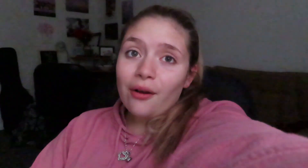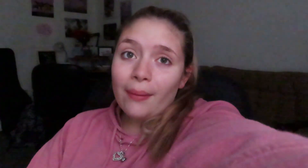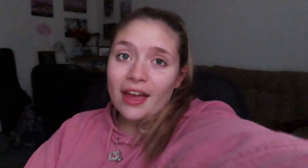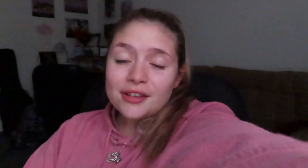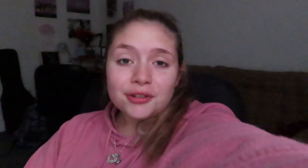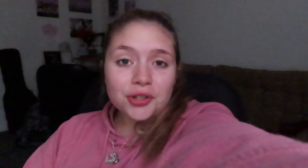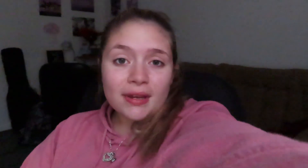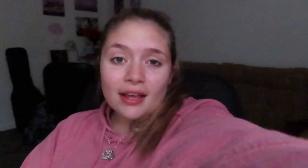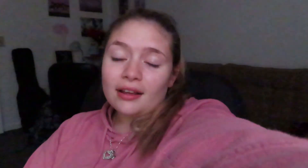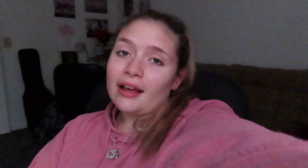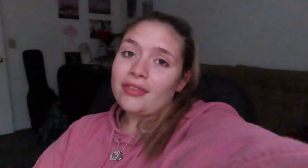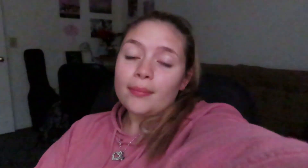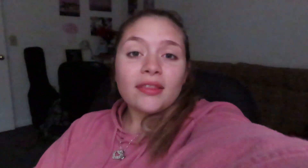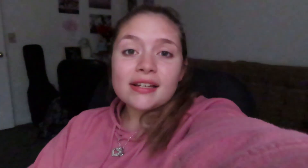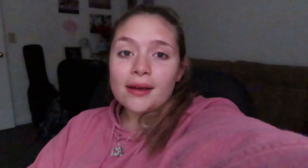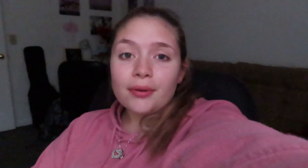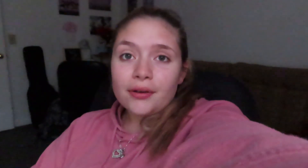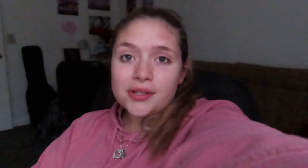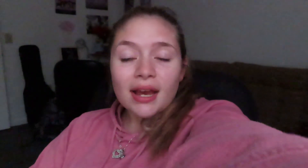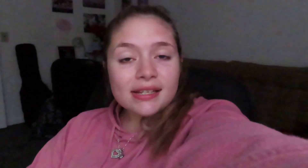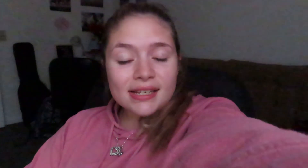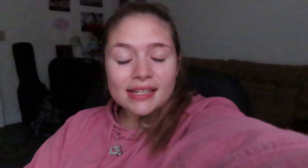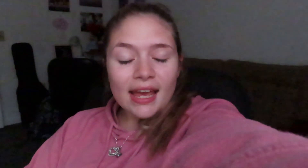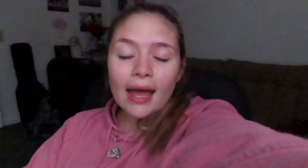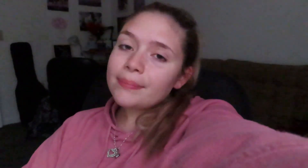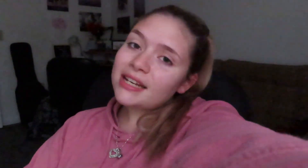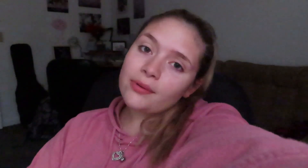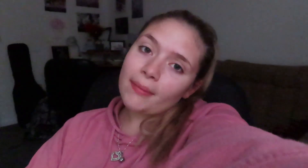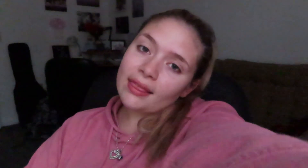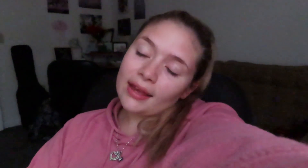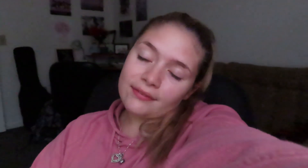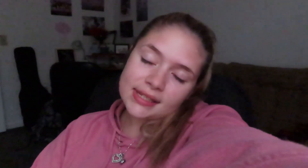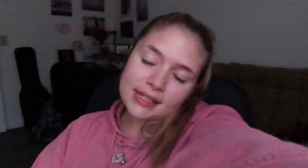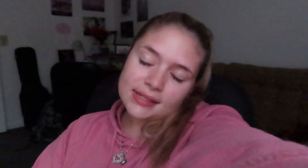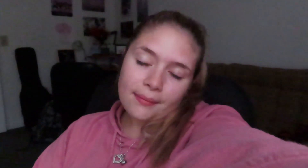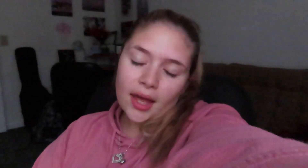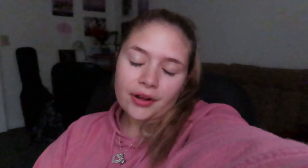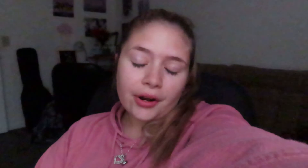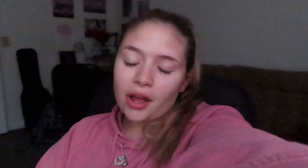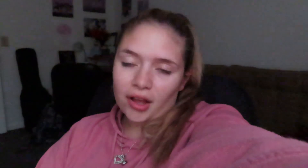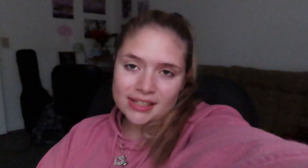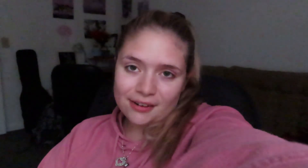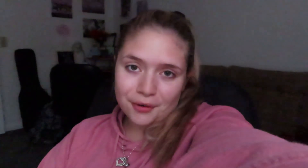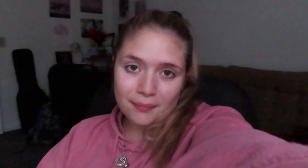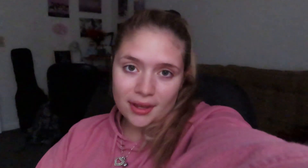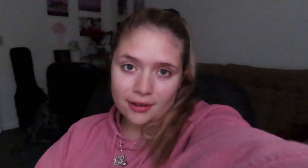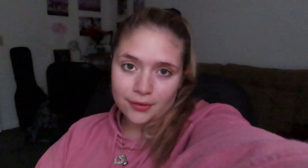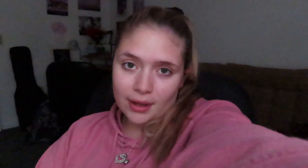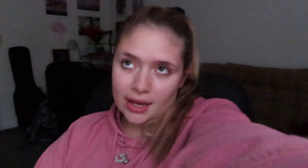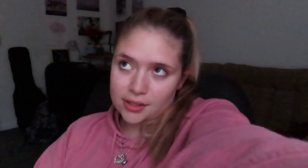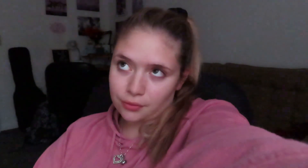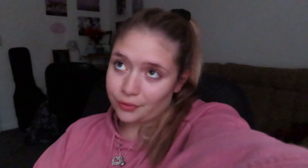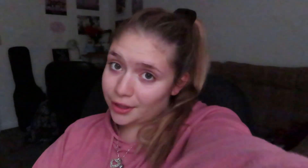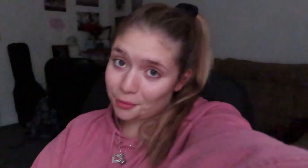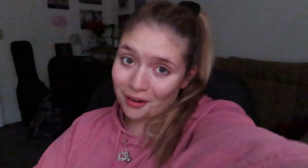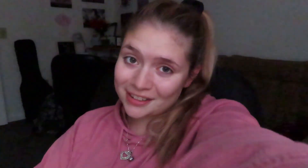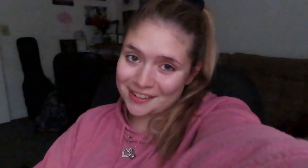out my social media. I'll have them linked down below so you guys can stay updated with my life and see some other content from me if you guys really want to.